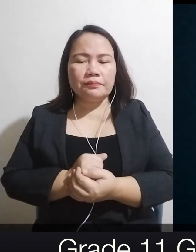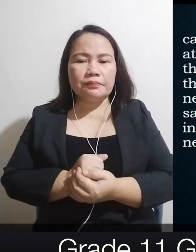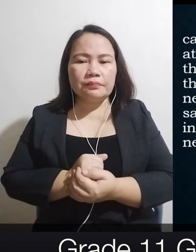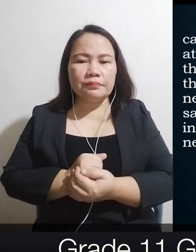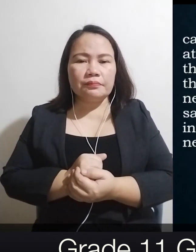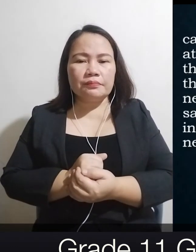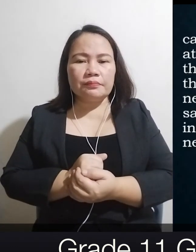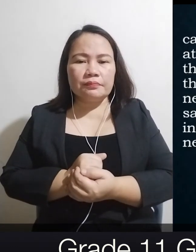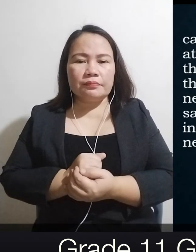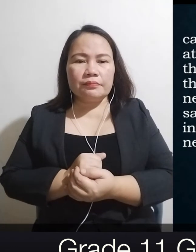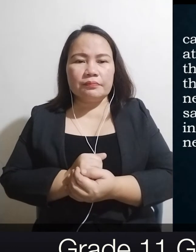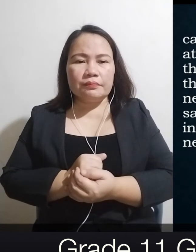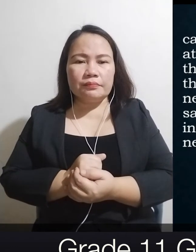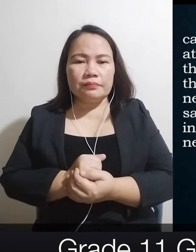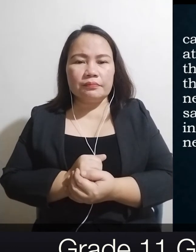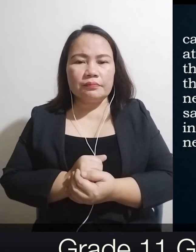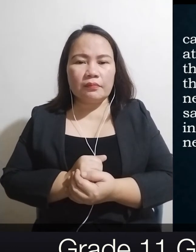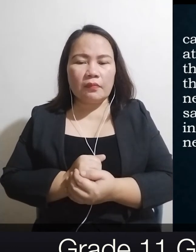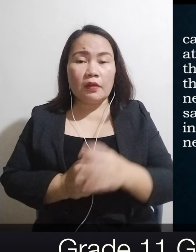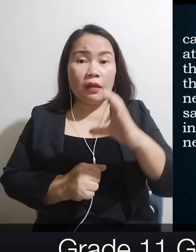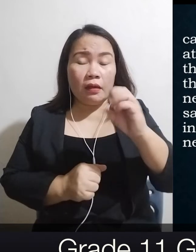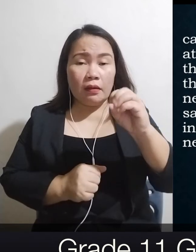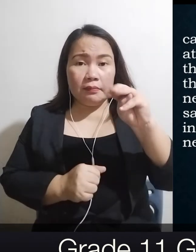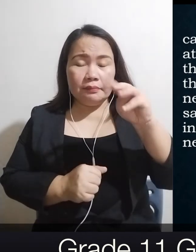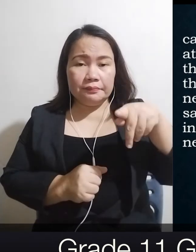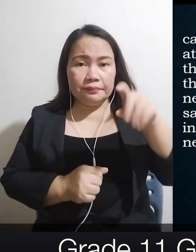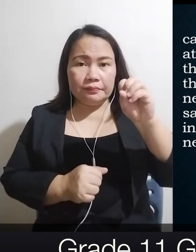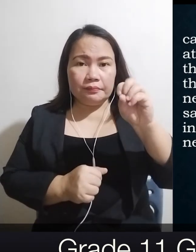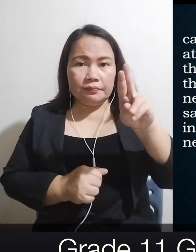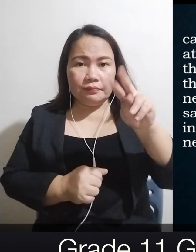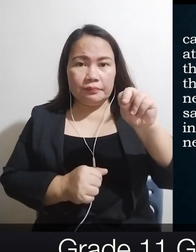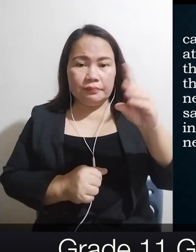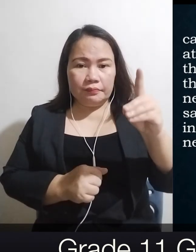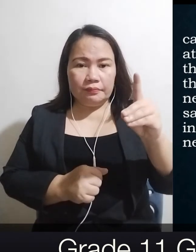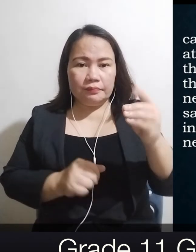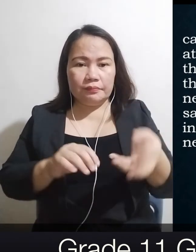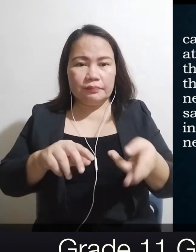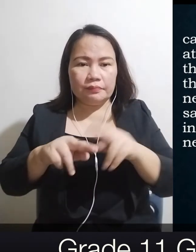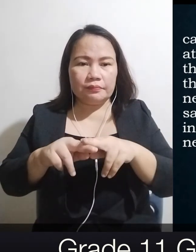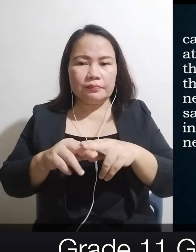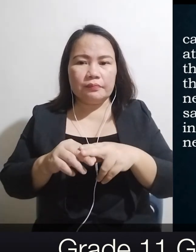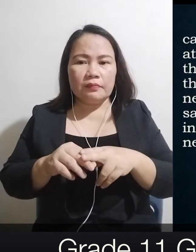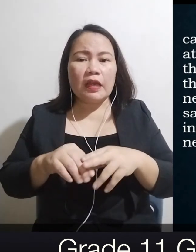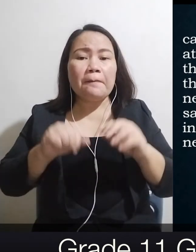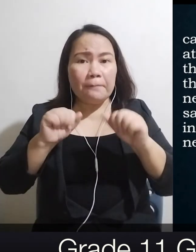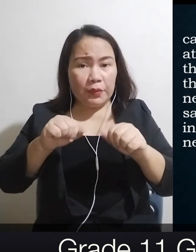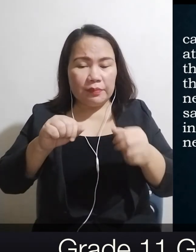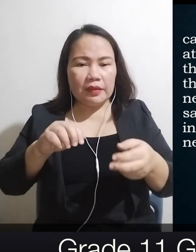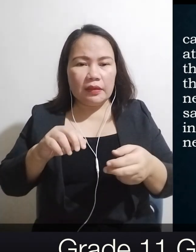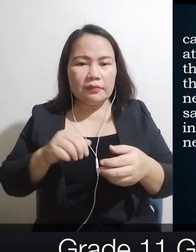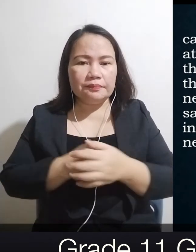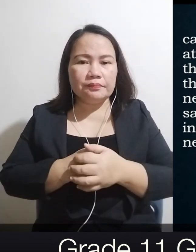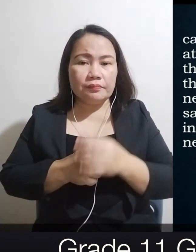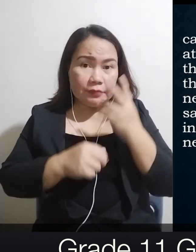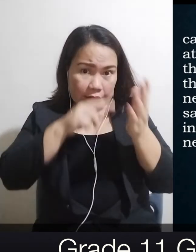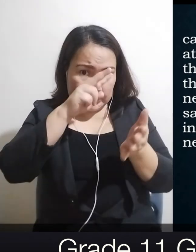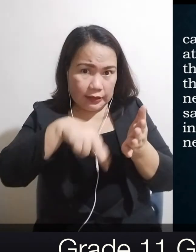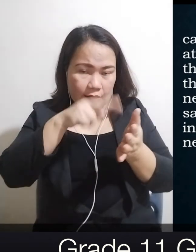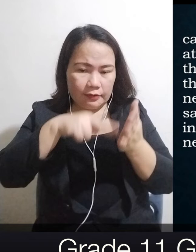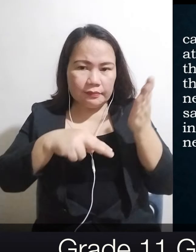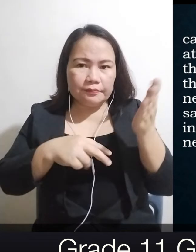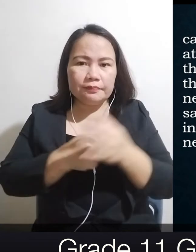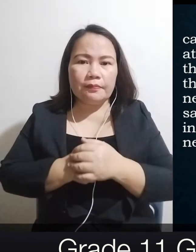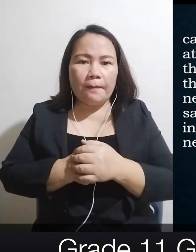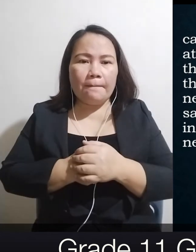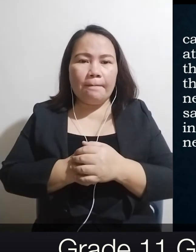function rather, is the compound interest. A starting amount of money called the principal can be invested